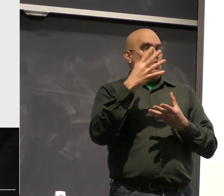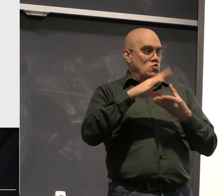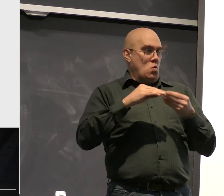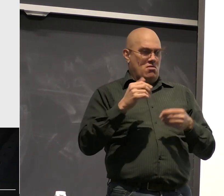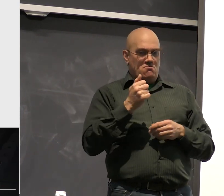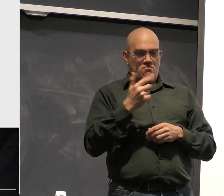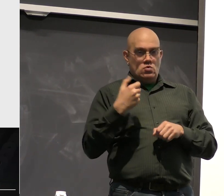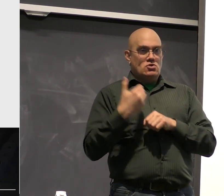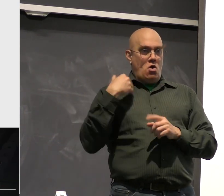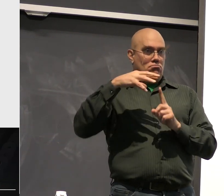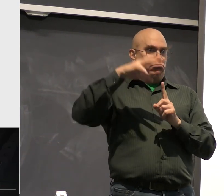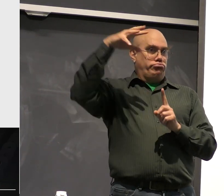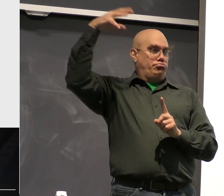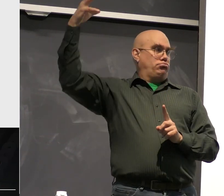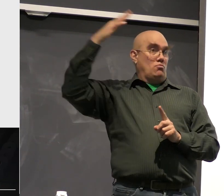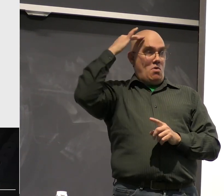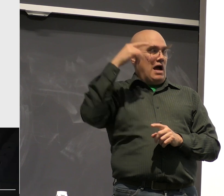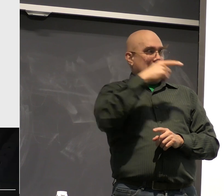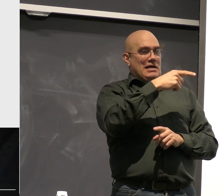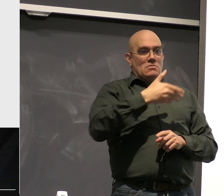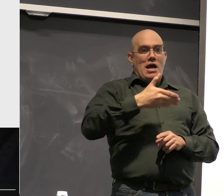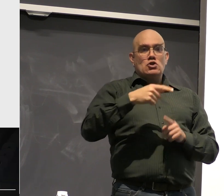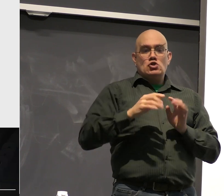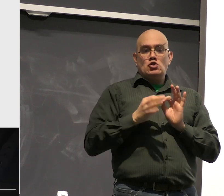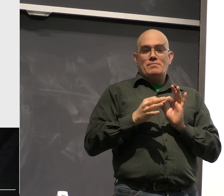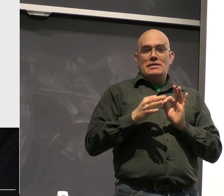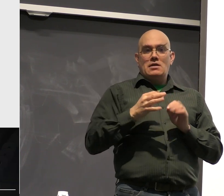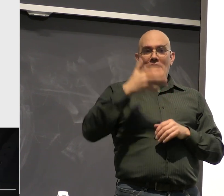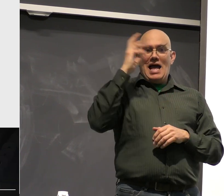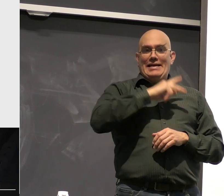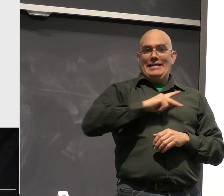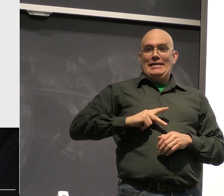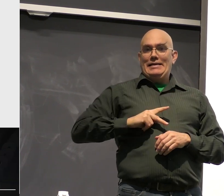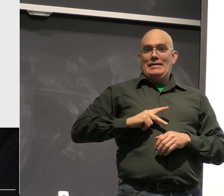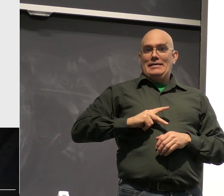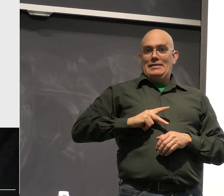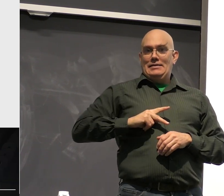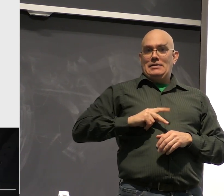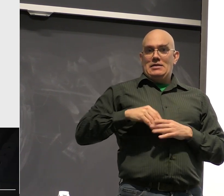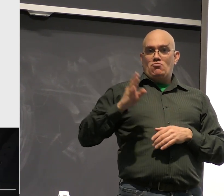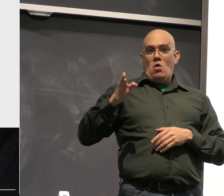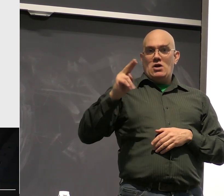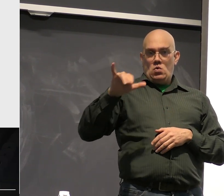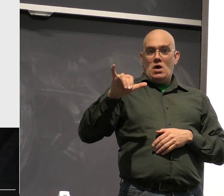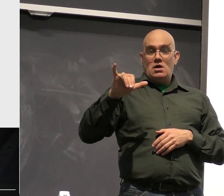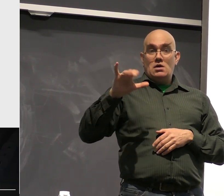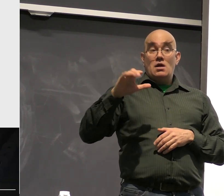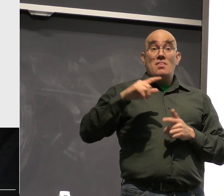Wan. I'm sure you saw that news story a couple of years ago. It's got a lot of traction. They had hired him to interpret Lion King on Broadway in New York